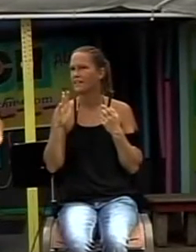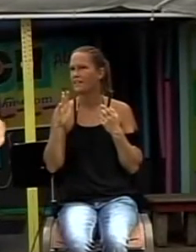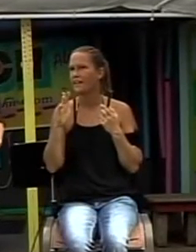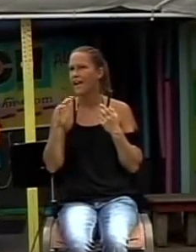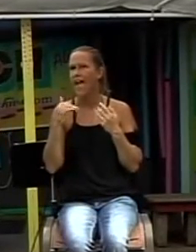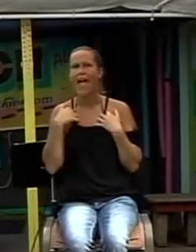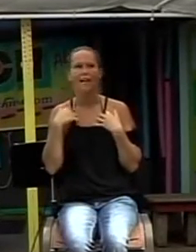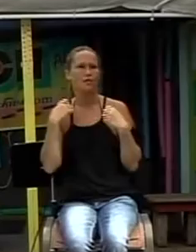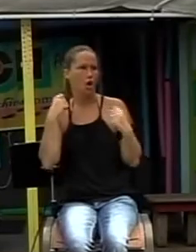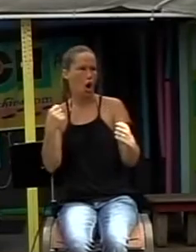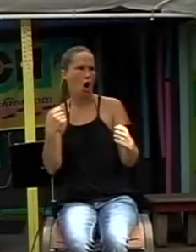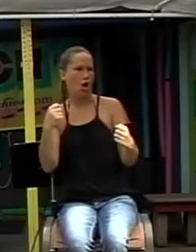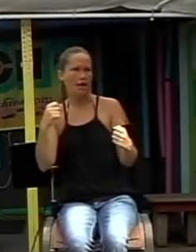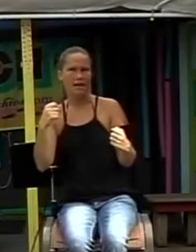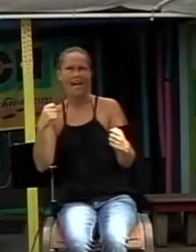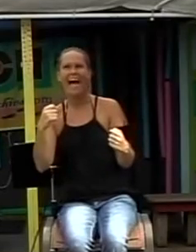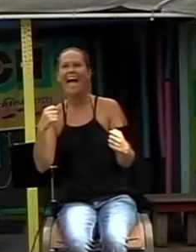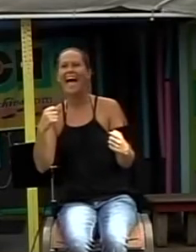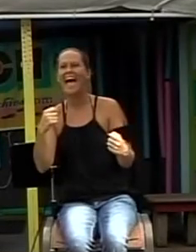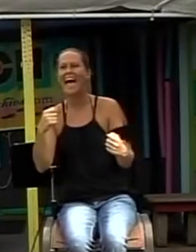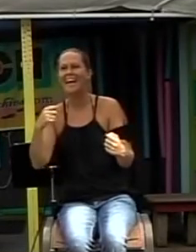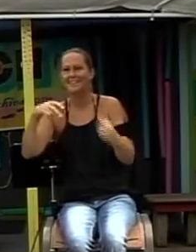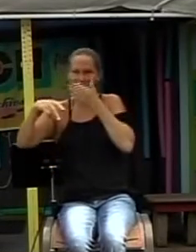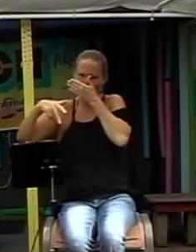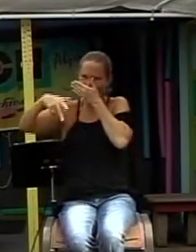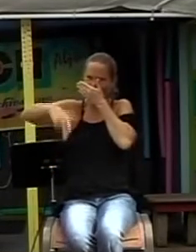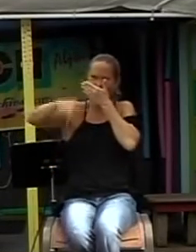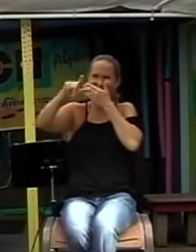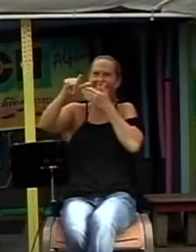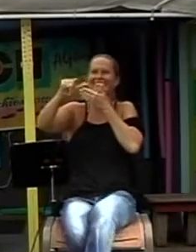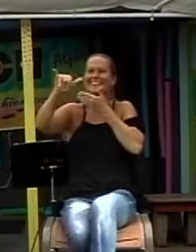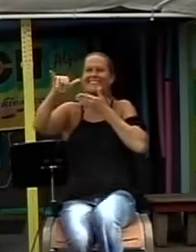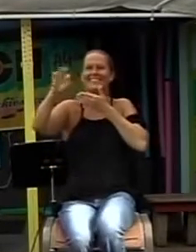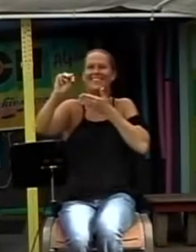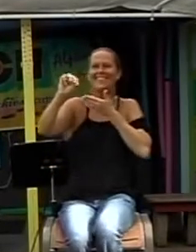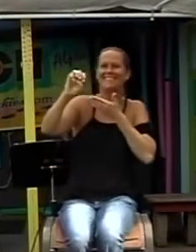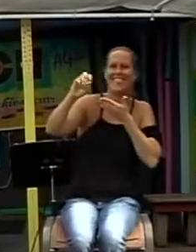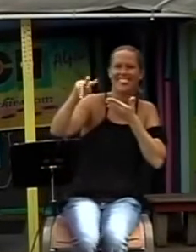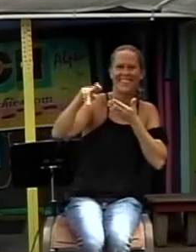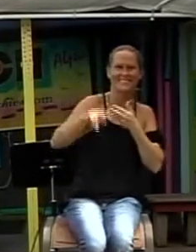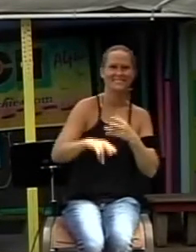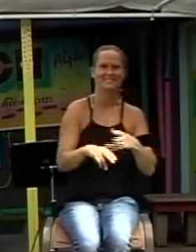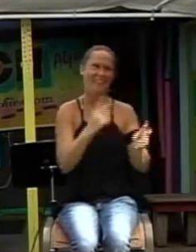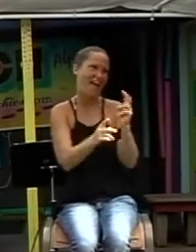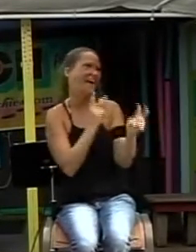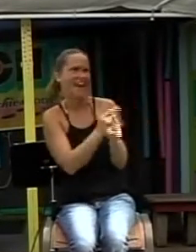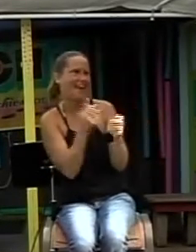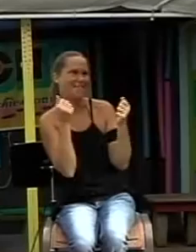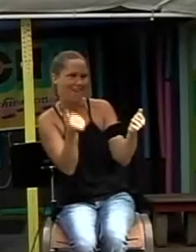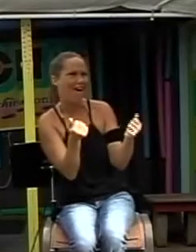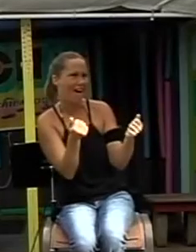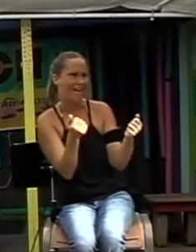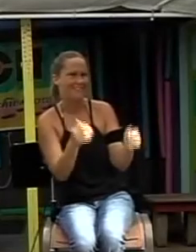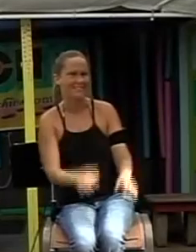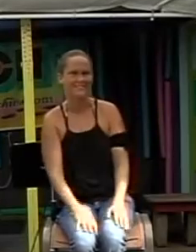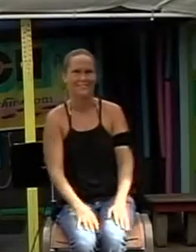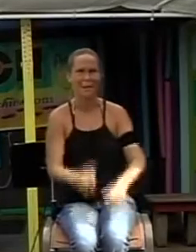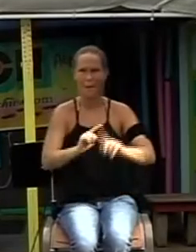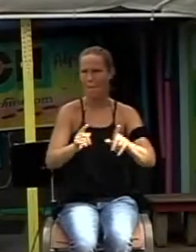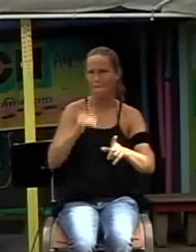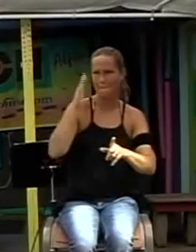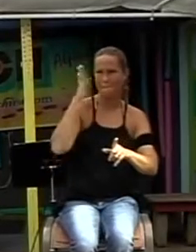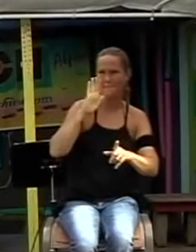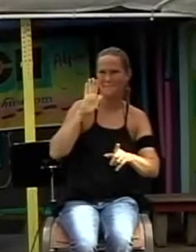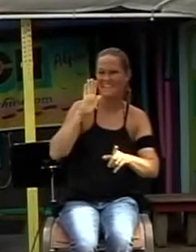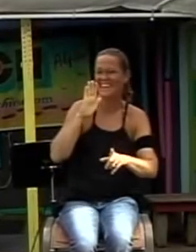were all in a Honda, all in one accord. See, where I read it, God drove Adam and Eve from the garden in his fury.